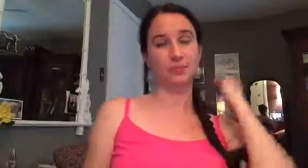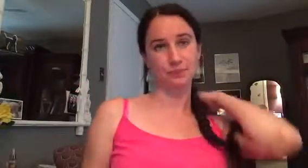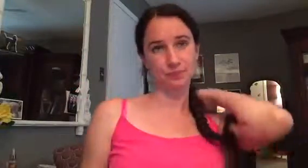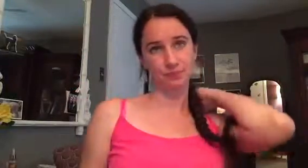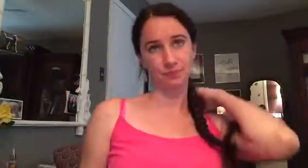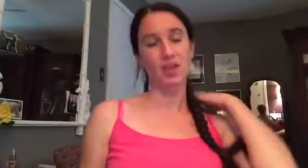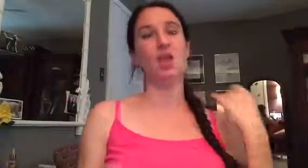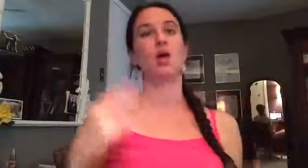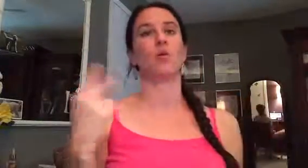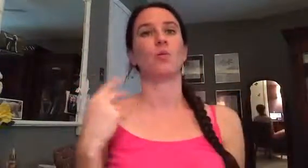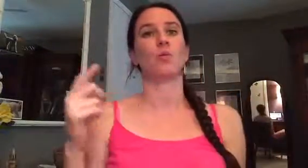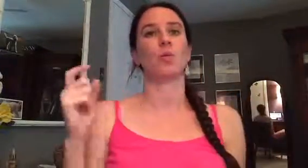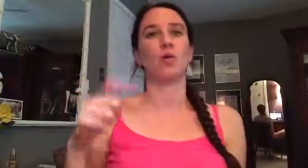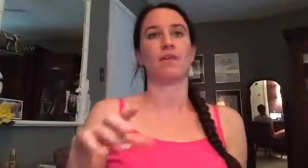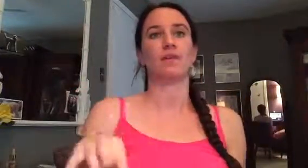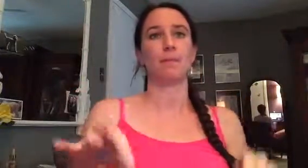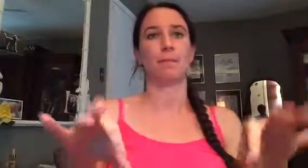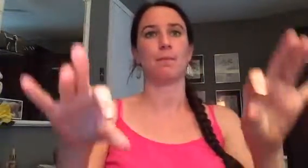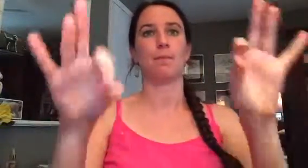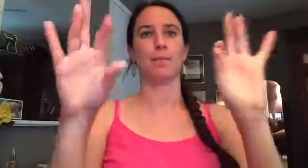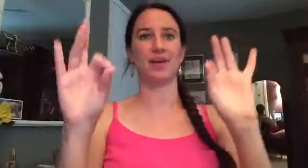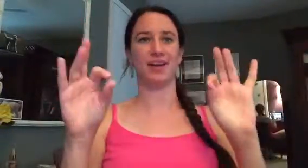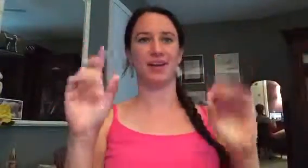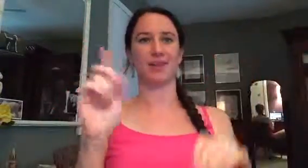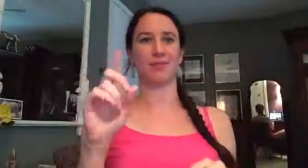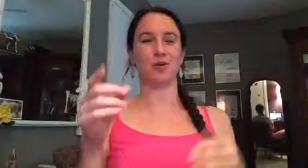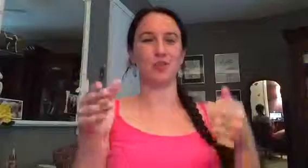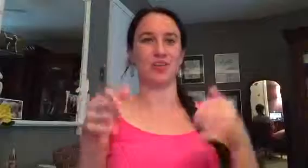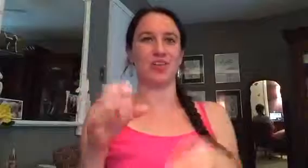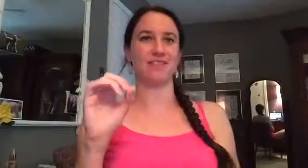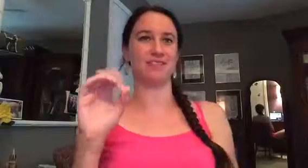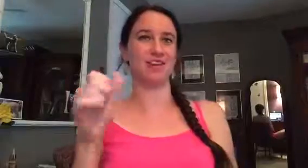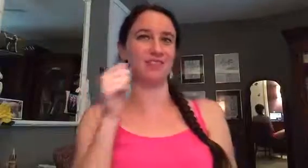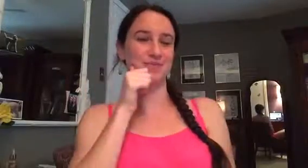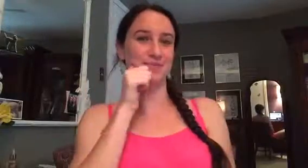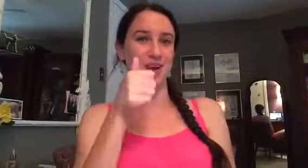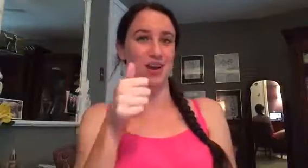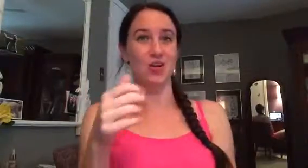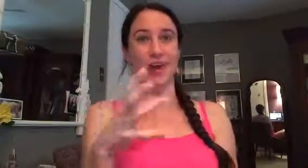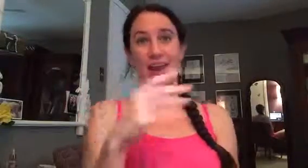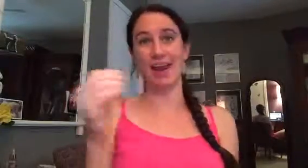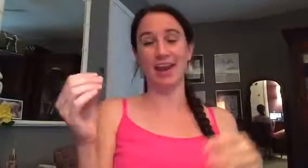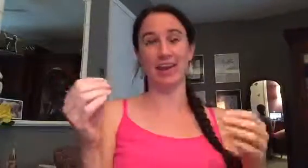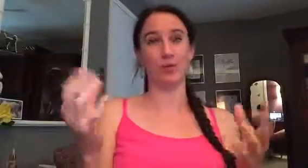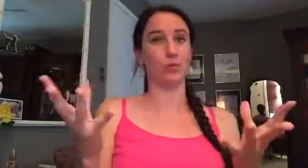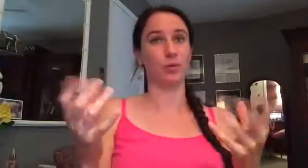tomorrow. And we don't want to forget the ceiling of the shed.